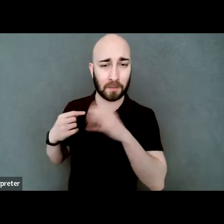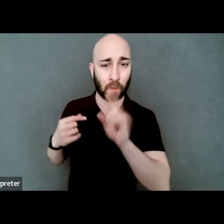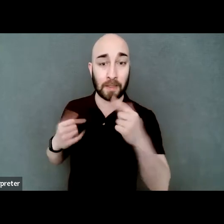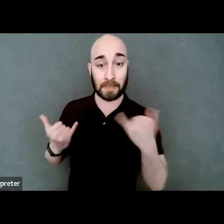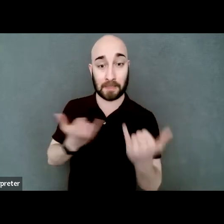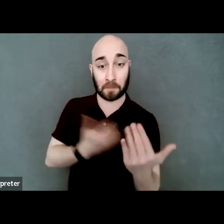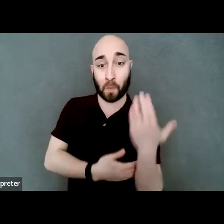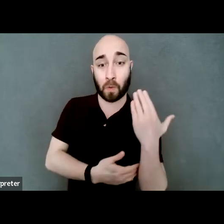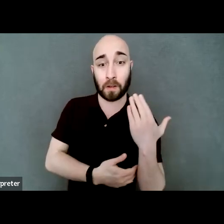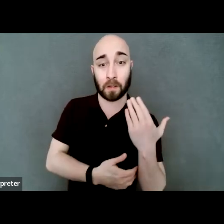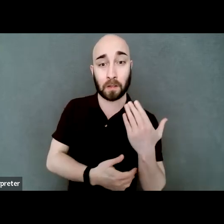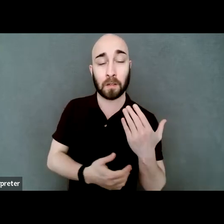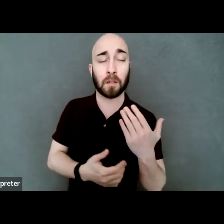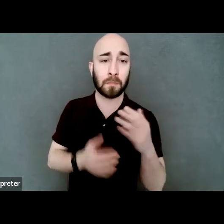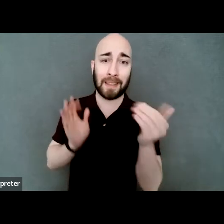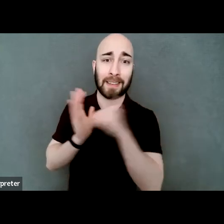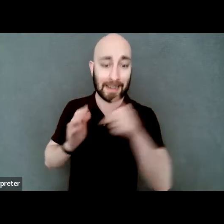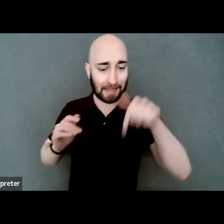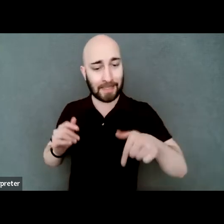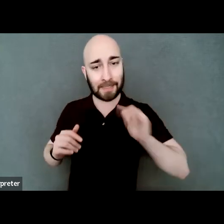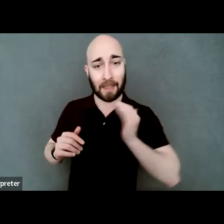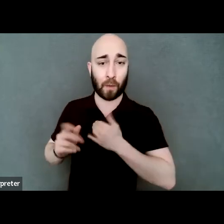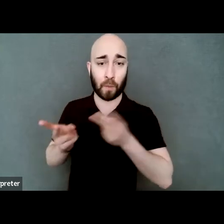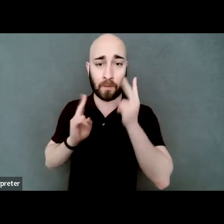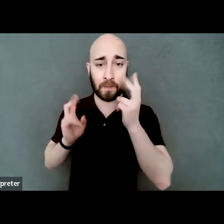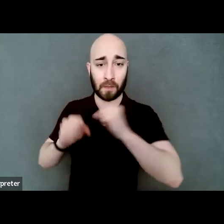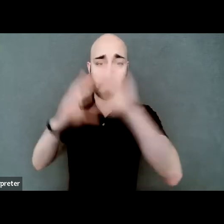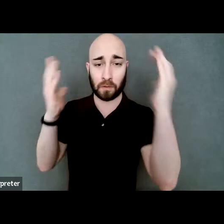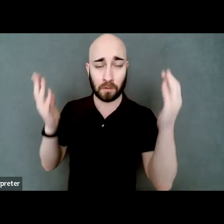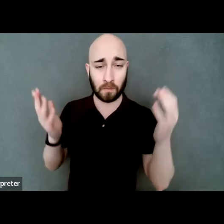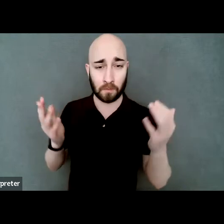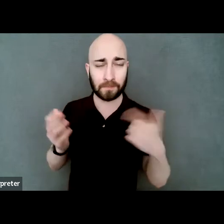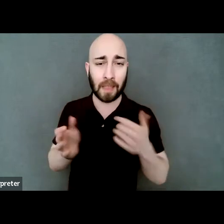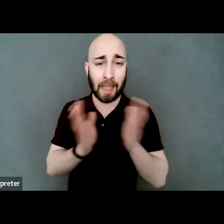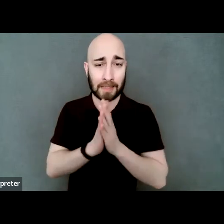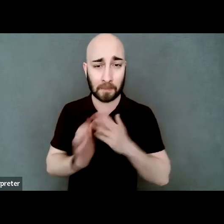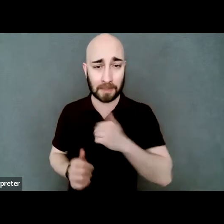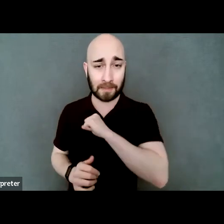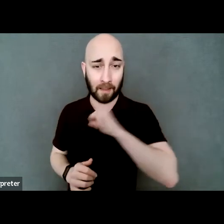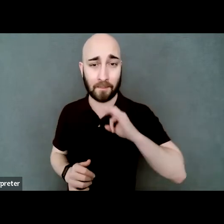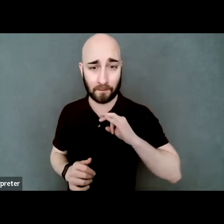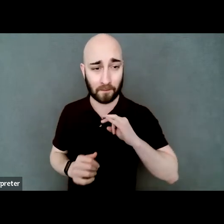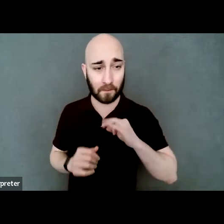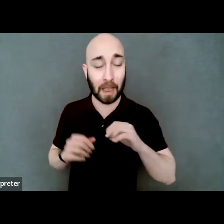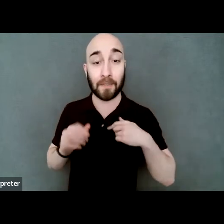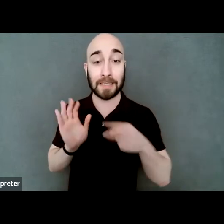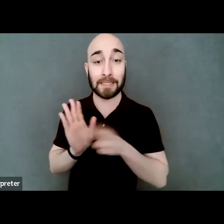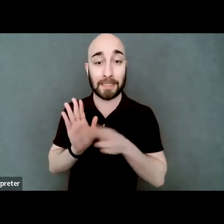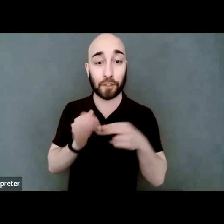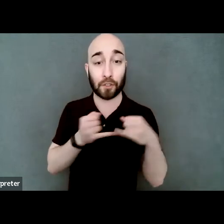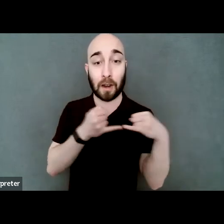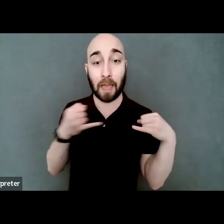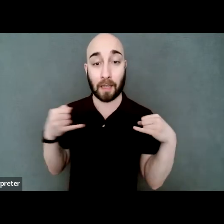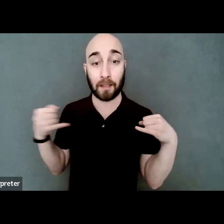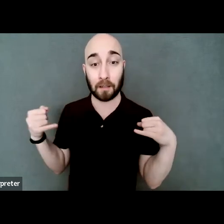we rolled it out again as far as this is our vision. I'm going to ask my staff to kind of put in their signature line. And then for this next year, we're